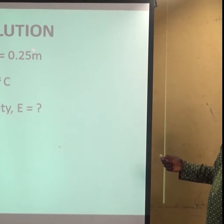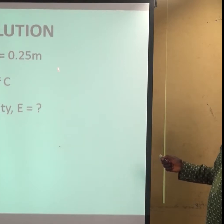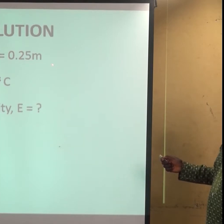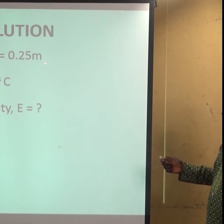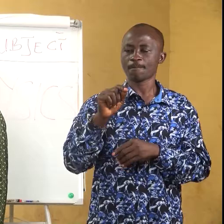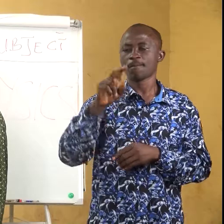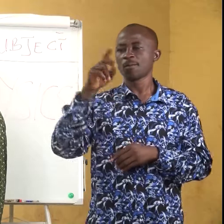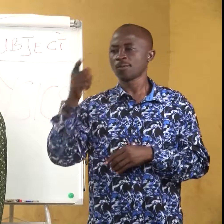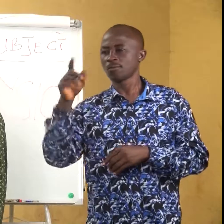0.25 meter.